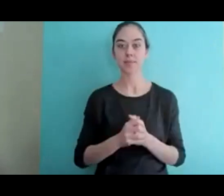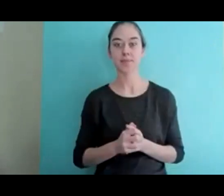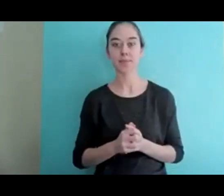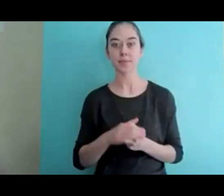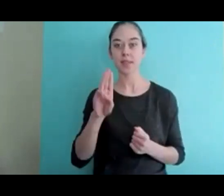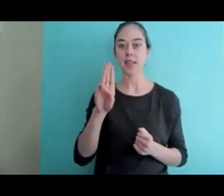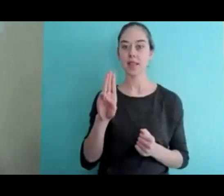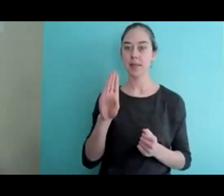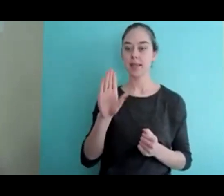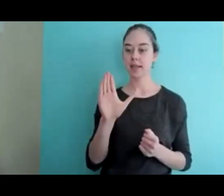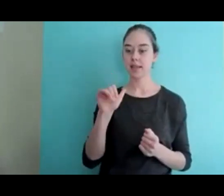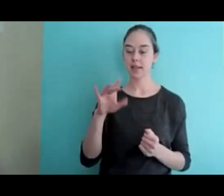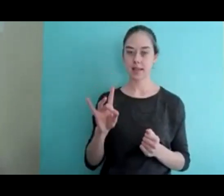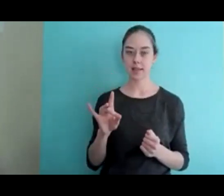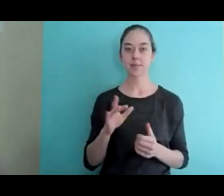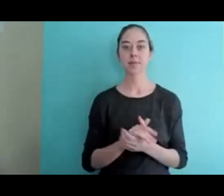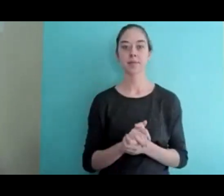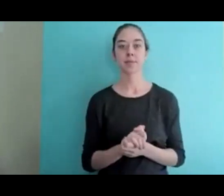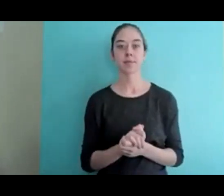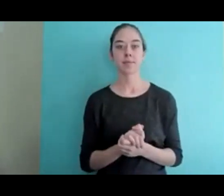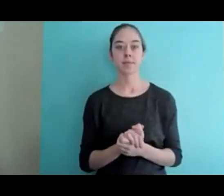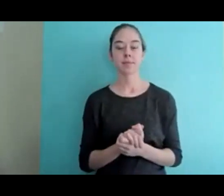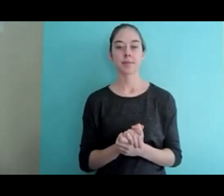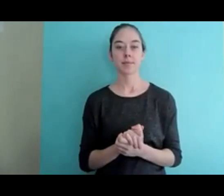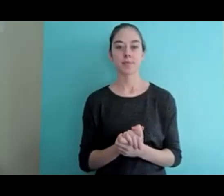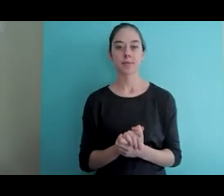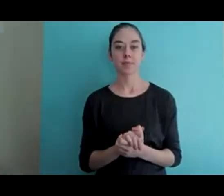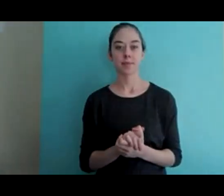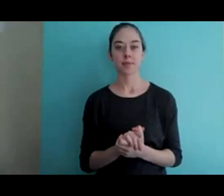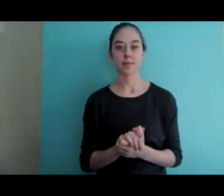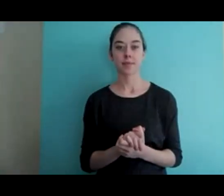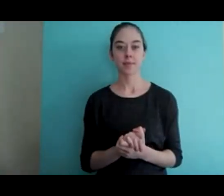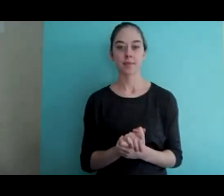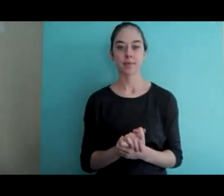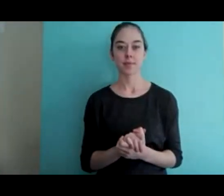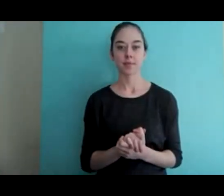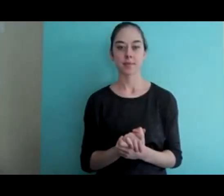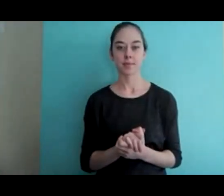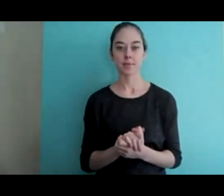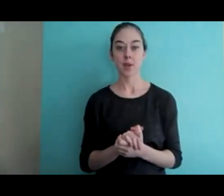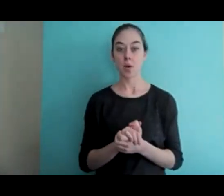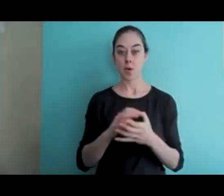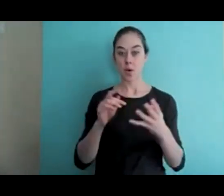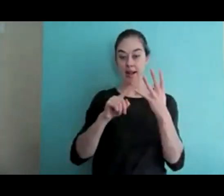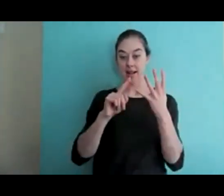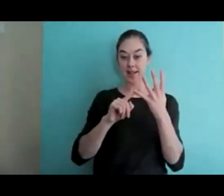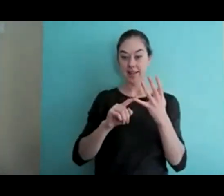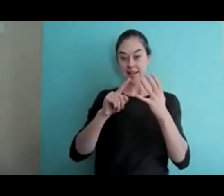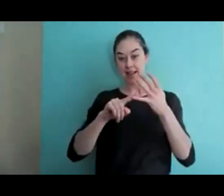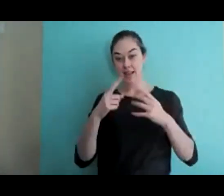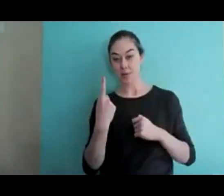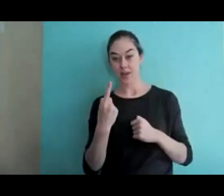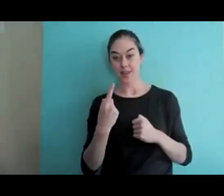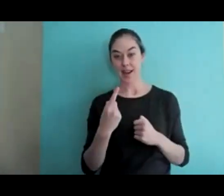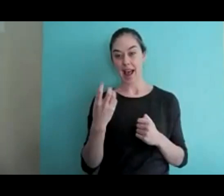the resistance of the weight in your hands. Okay, center plank, let's go. Last one, come on. We can get a